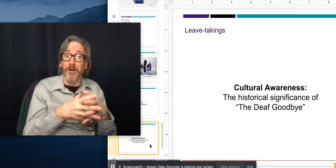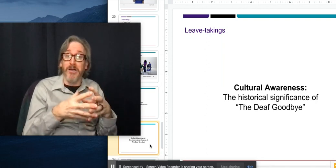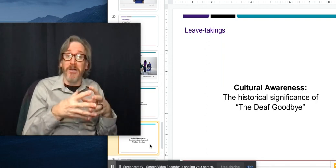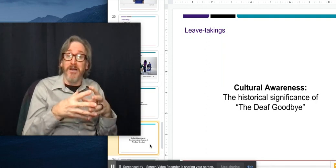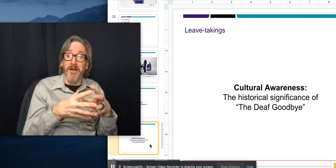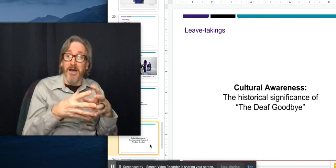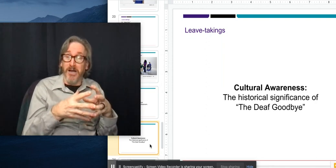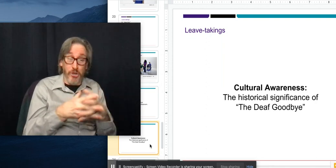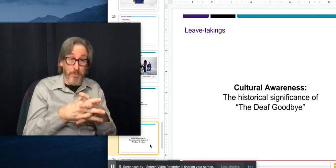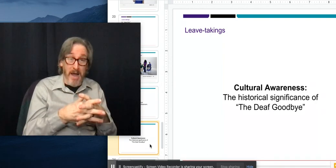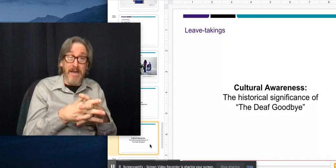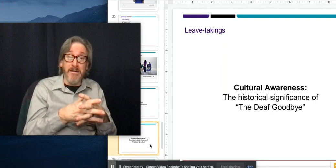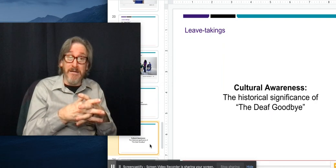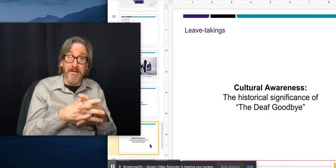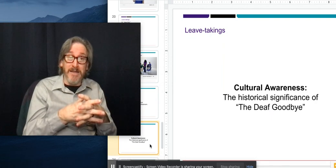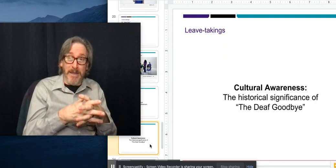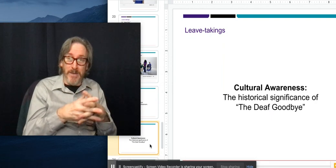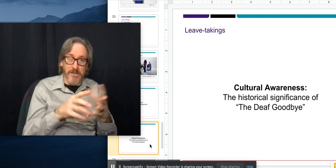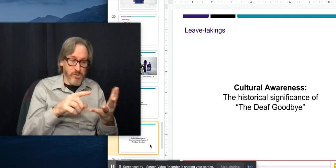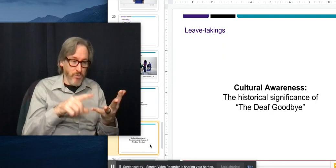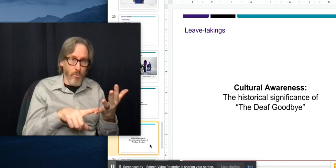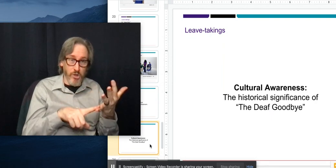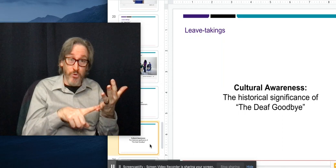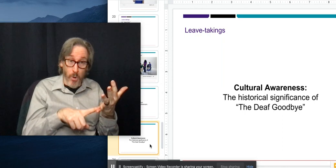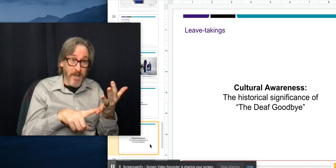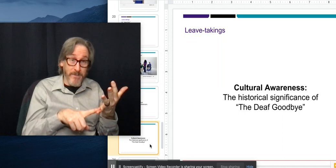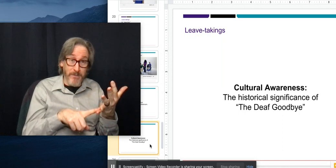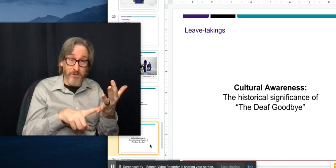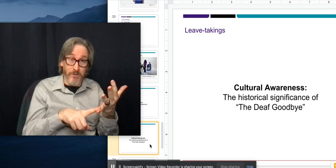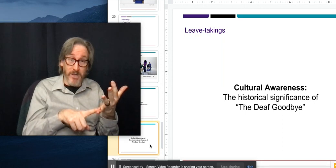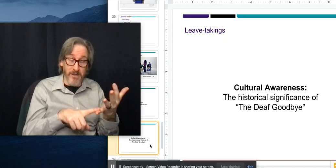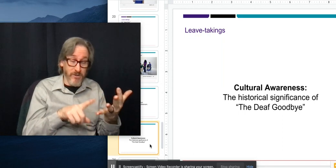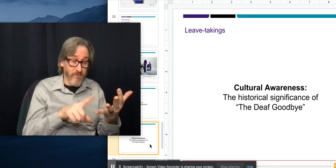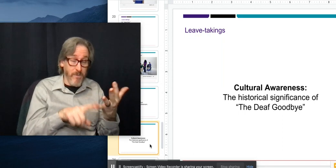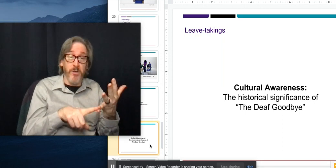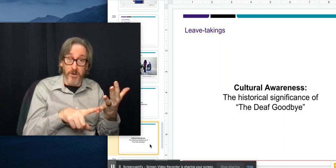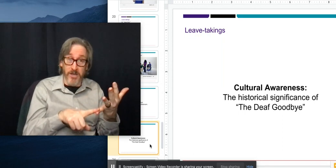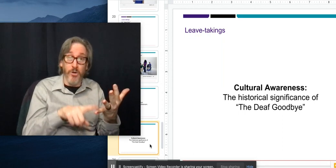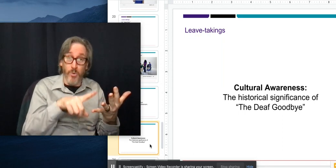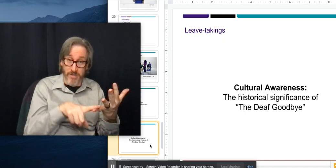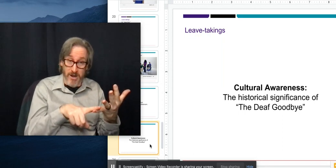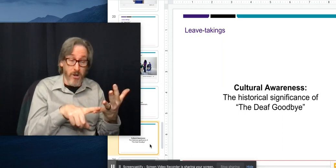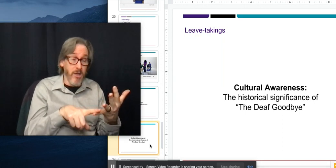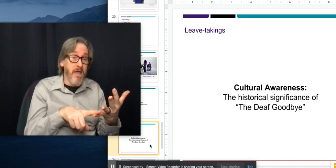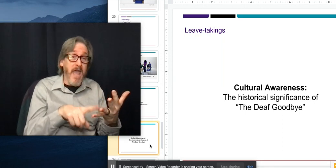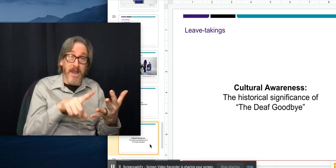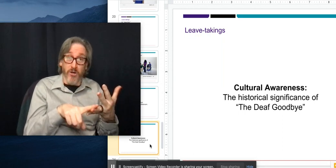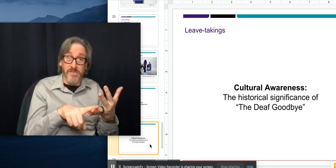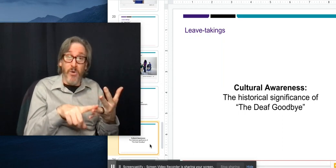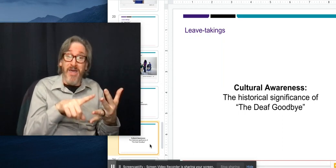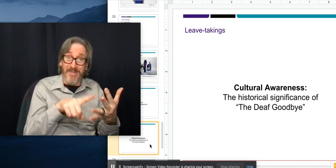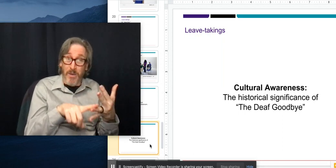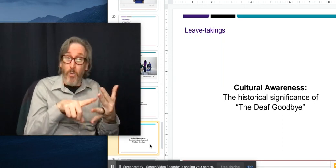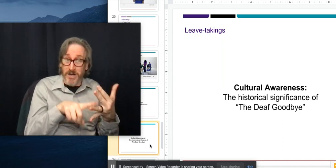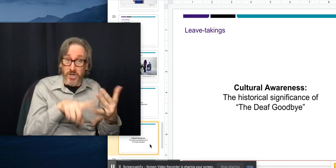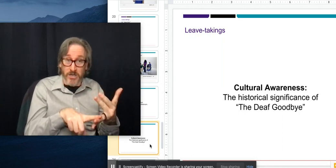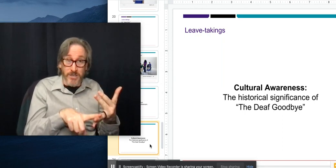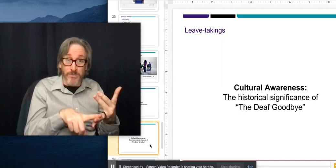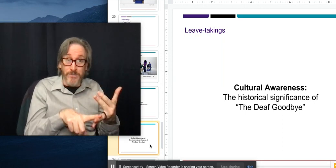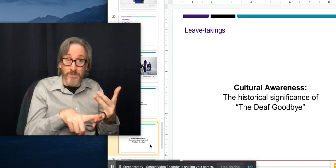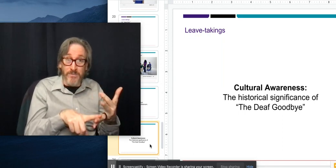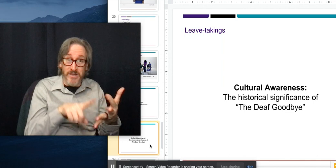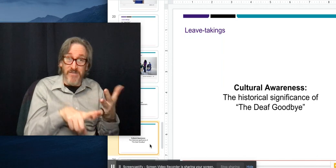2 hour goodbye, it means you know a lot of people from the community who are there, and also they want